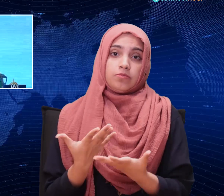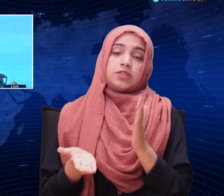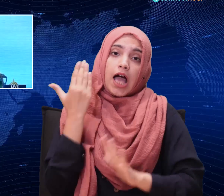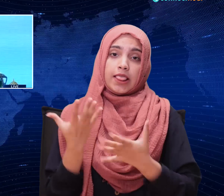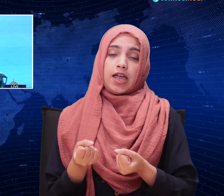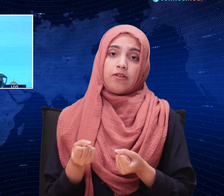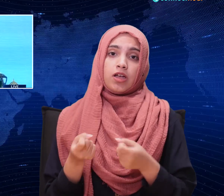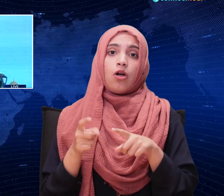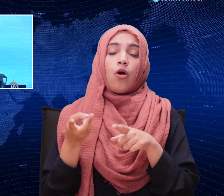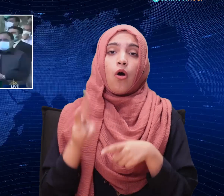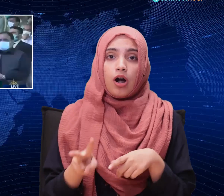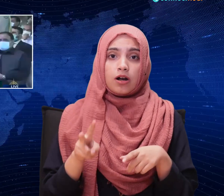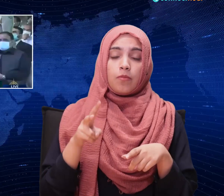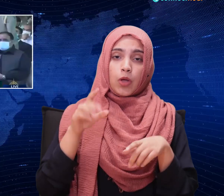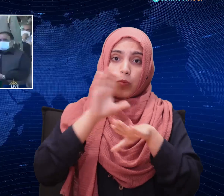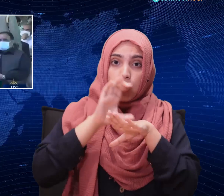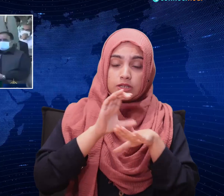but not in the West.